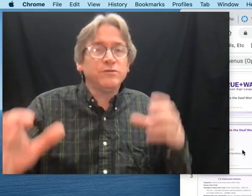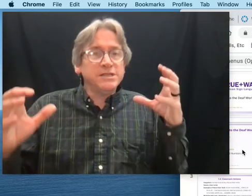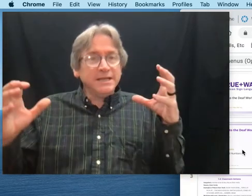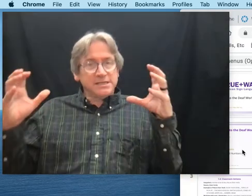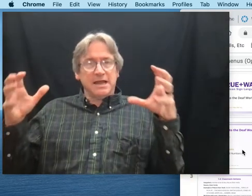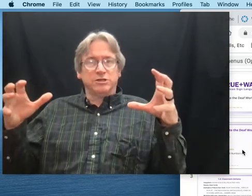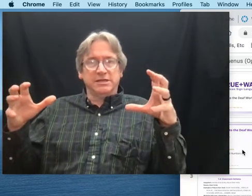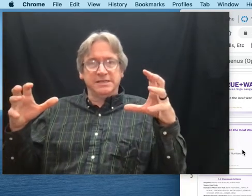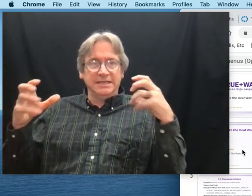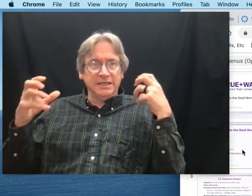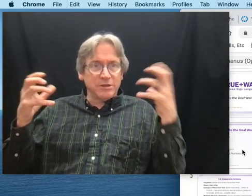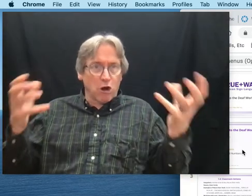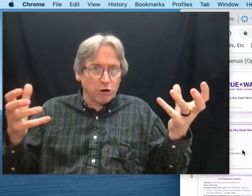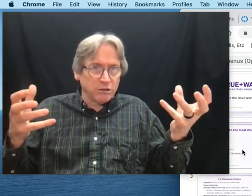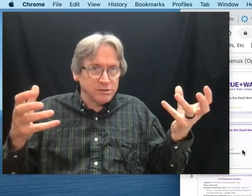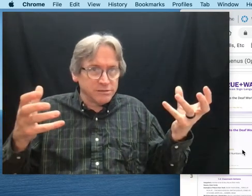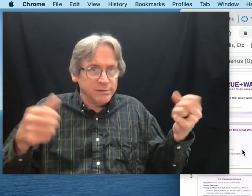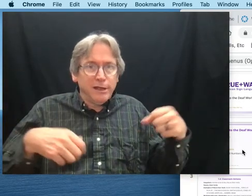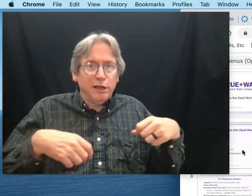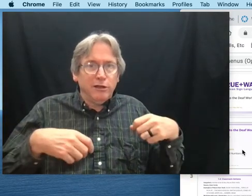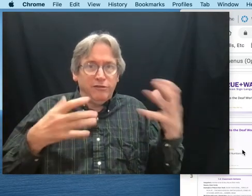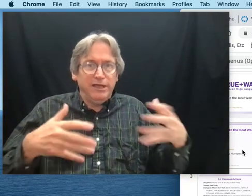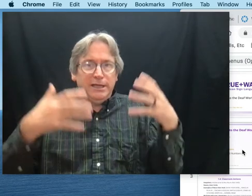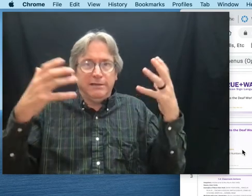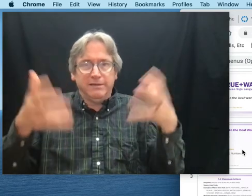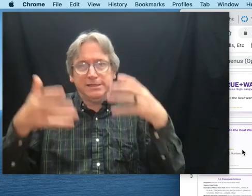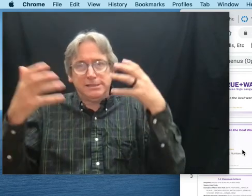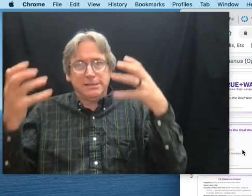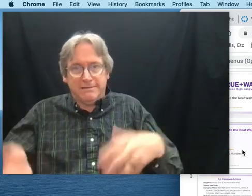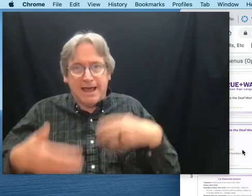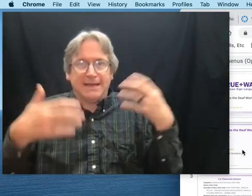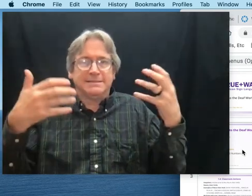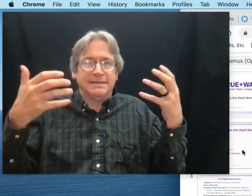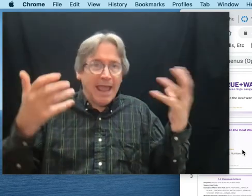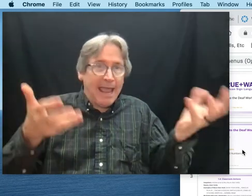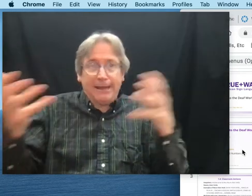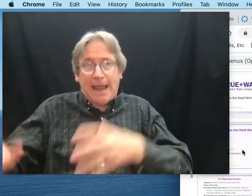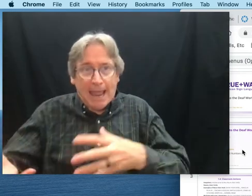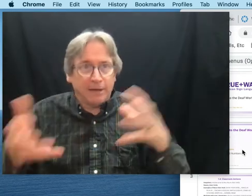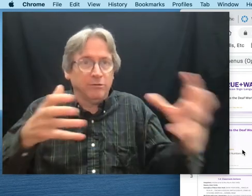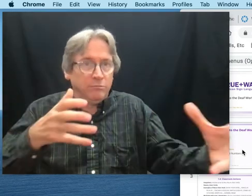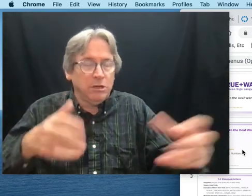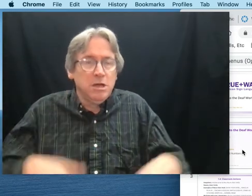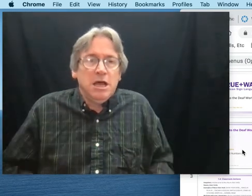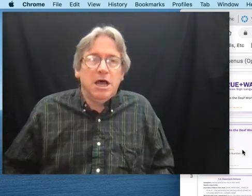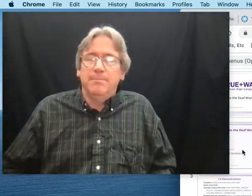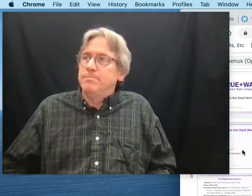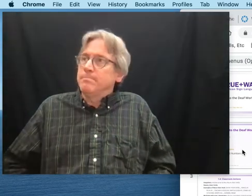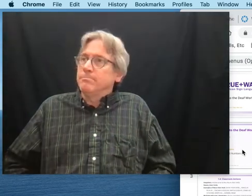So the first thing in the snapshots is dealing with articles. The, this, that, a, and an.